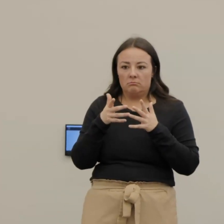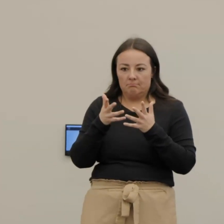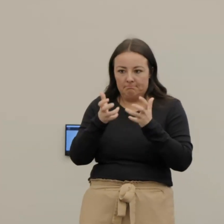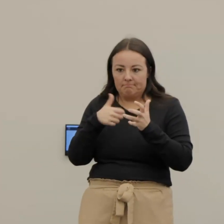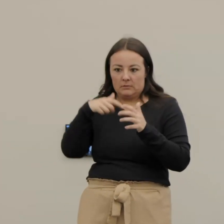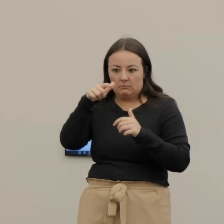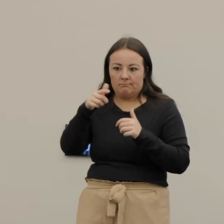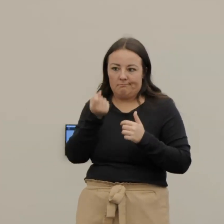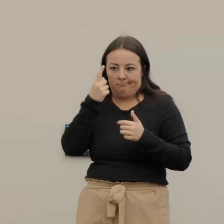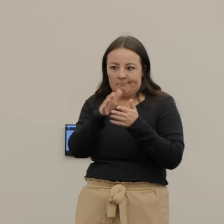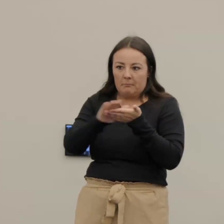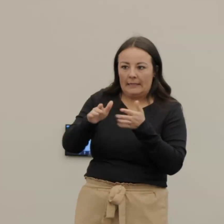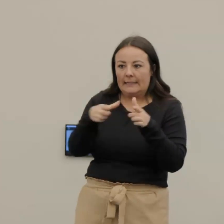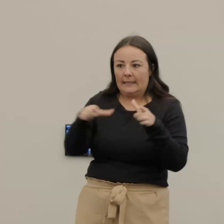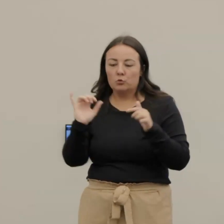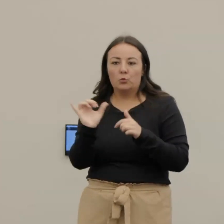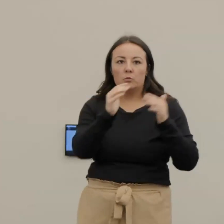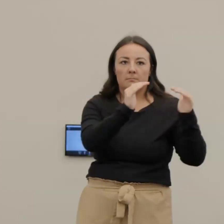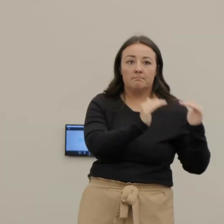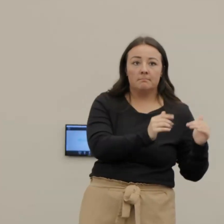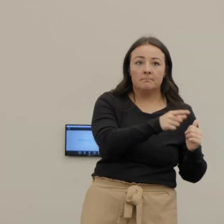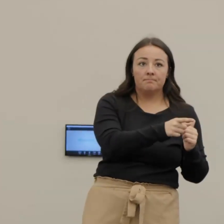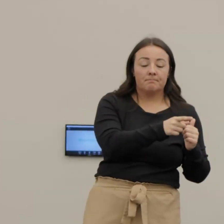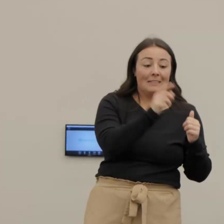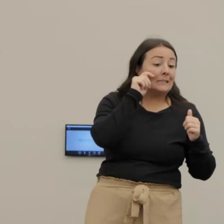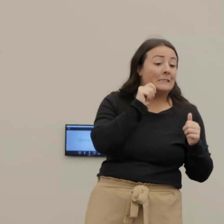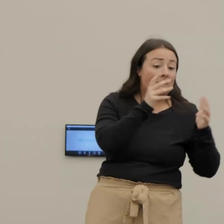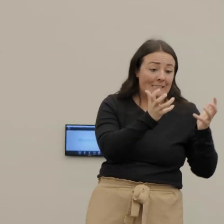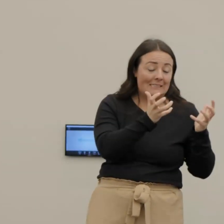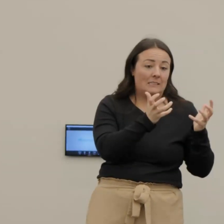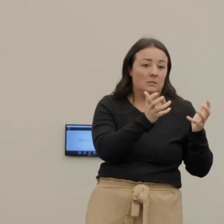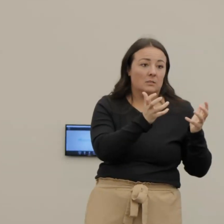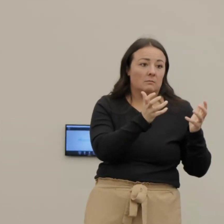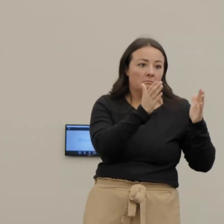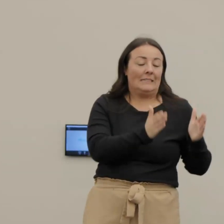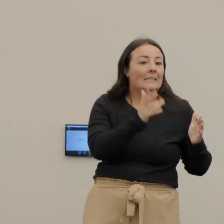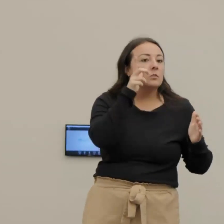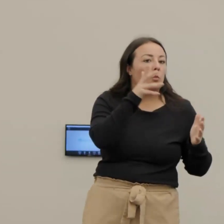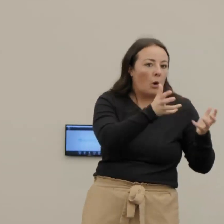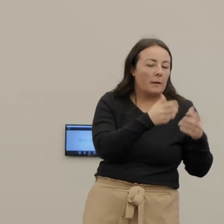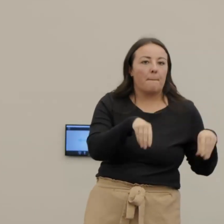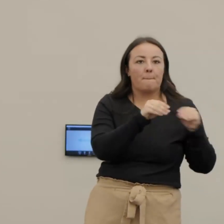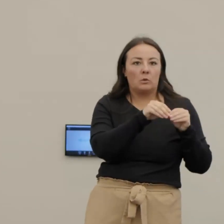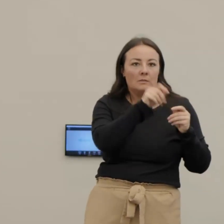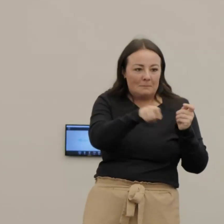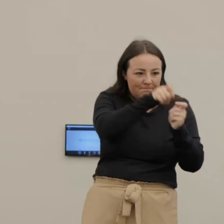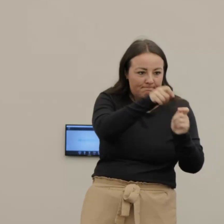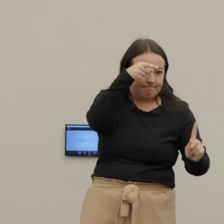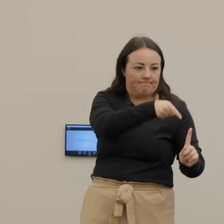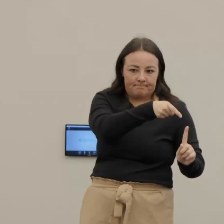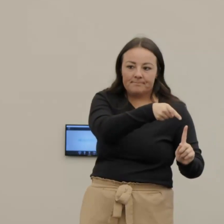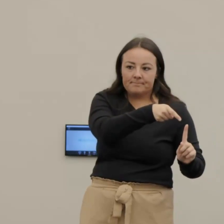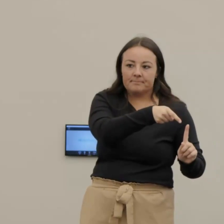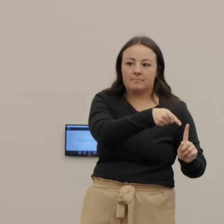point. The older adults need that too. So does the low literacy. Simple,